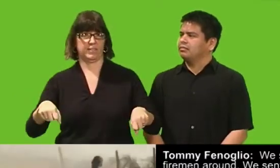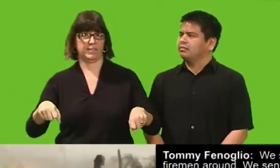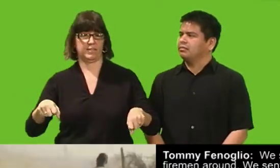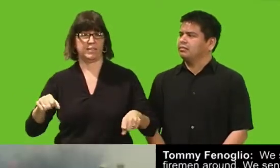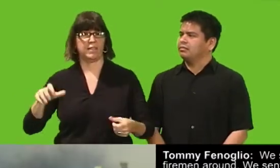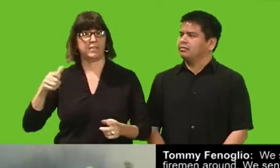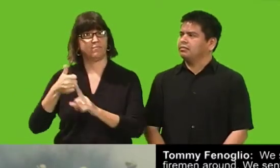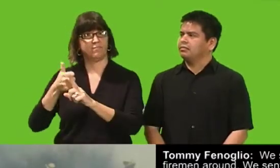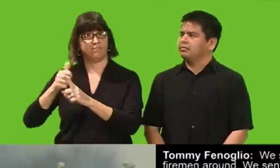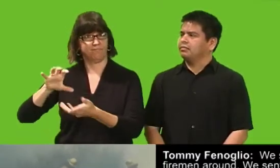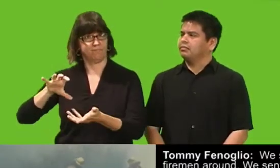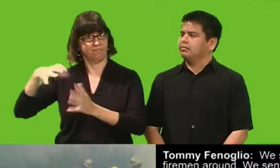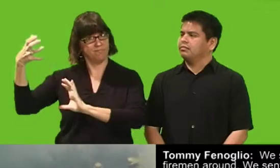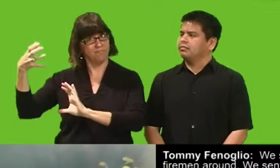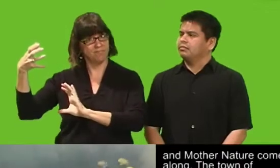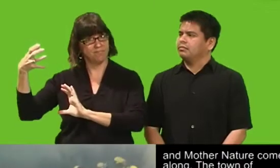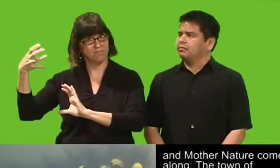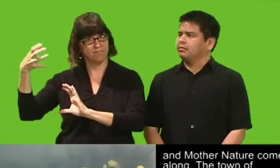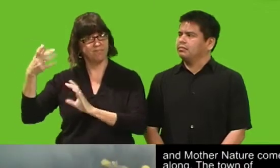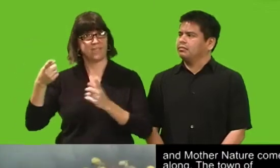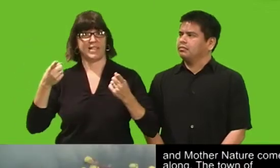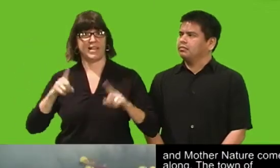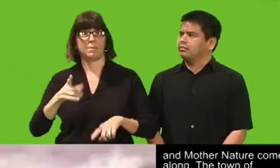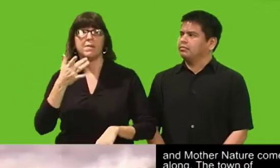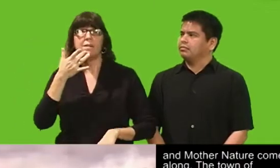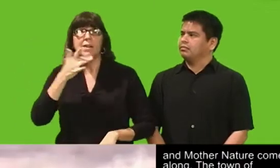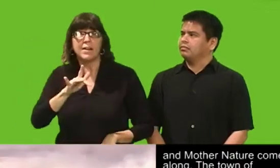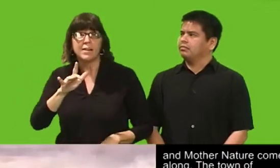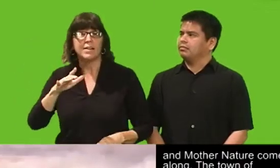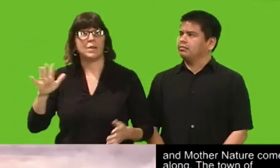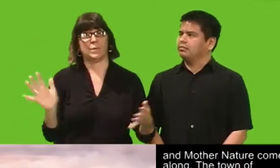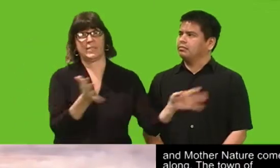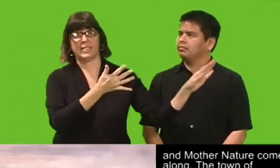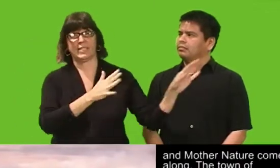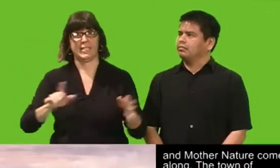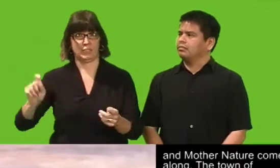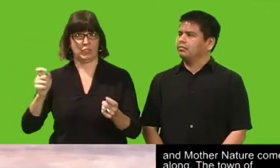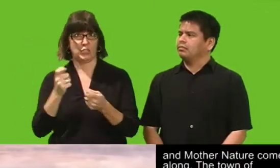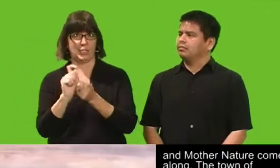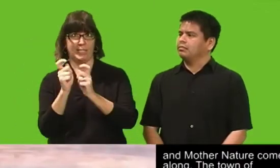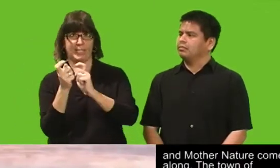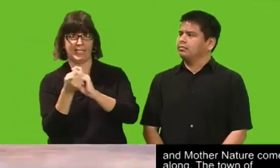used. We was doing everything we could, and Mother Nature come along.